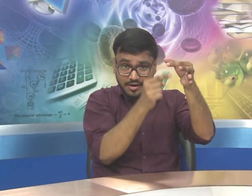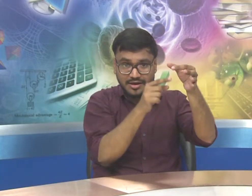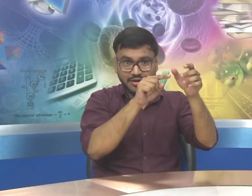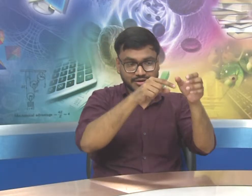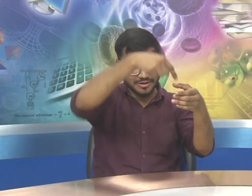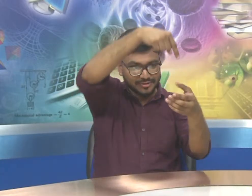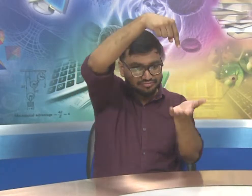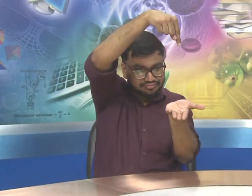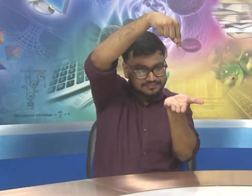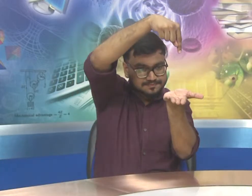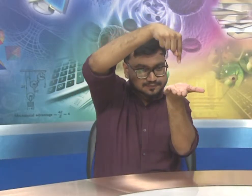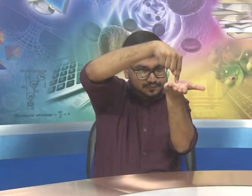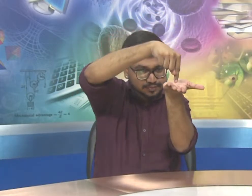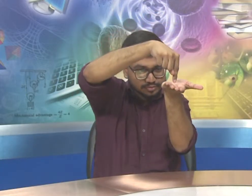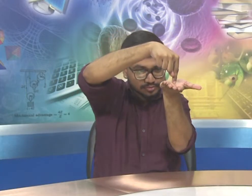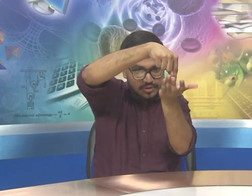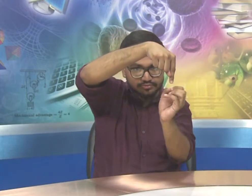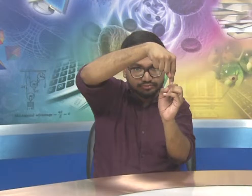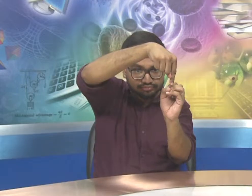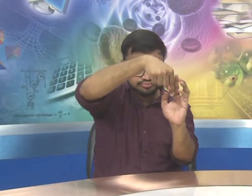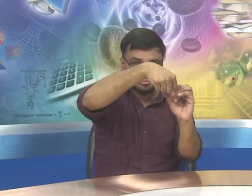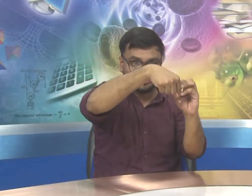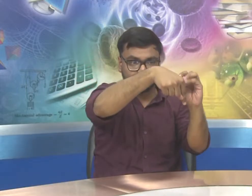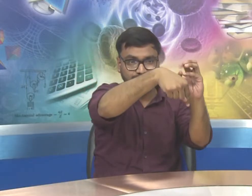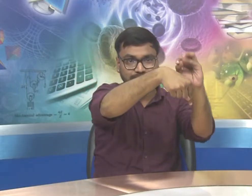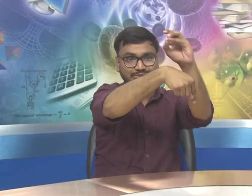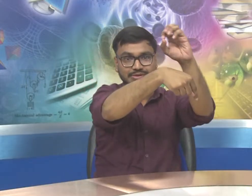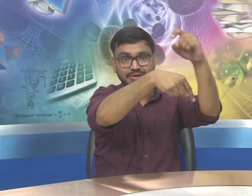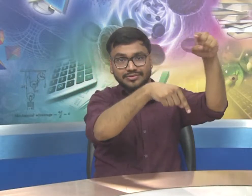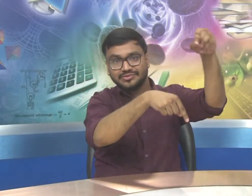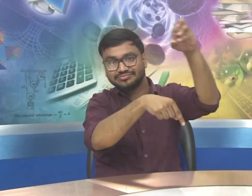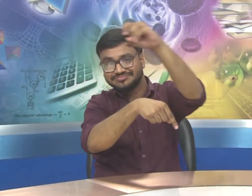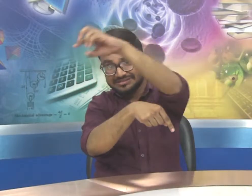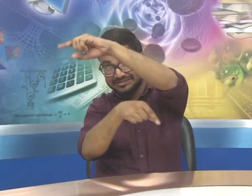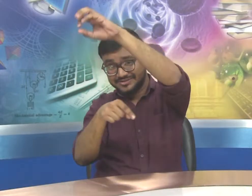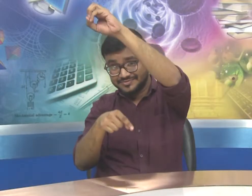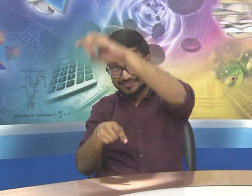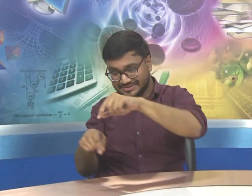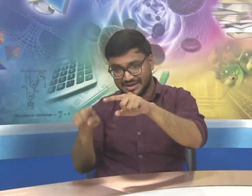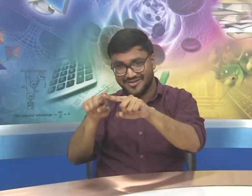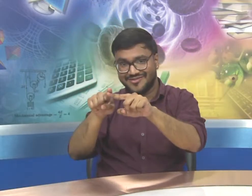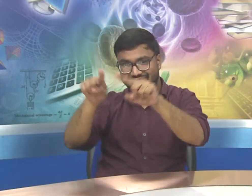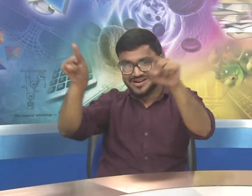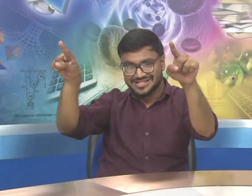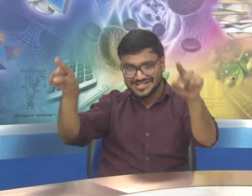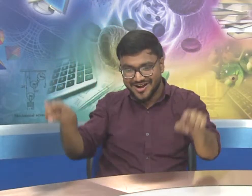STM process. It's explaining how scientists